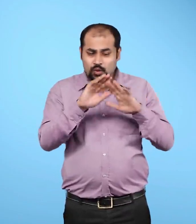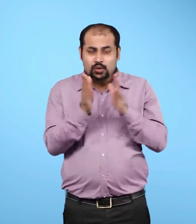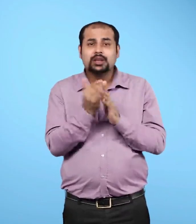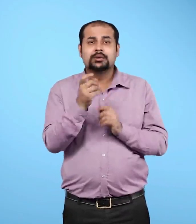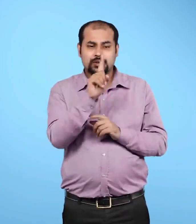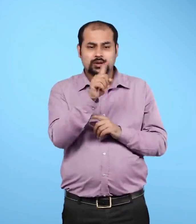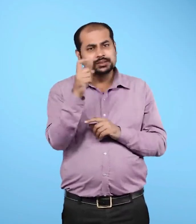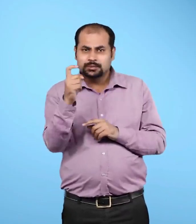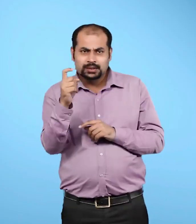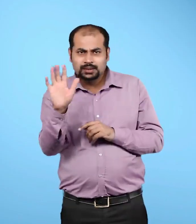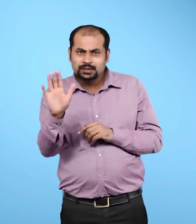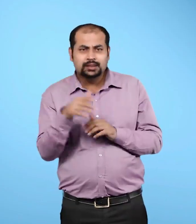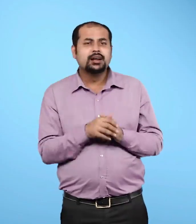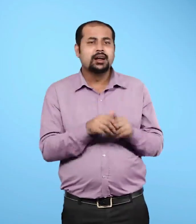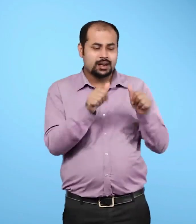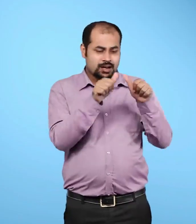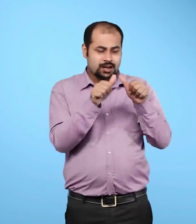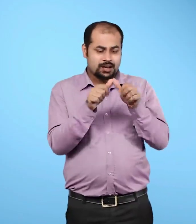Arif has 24 beads.